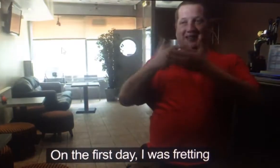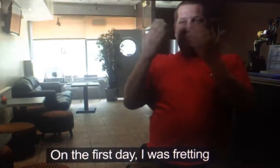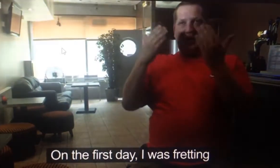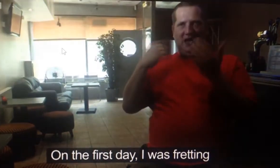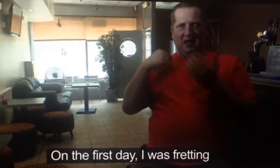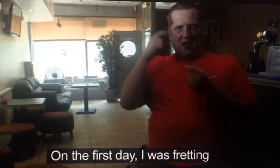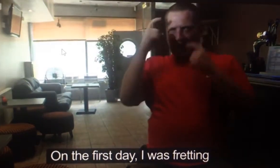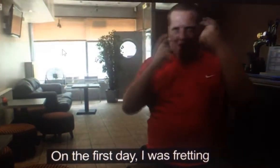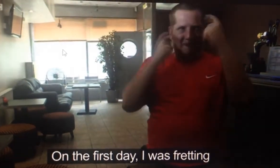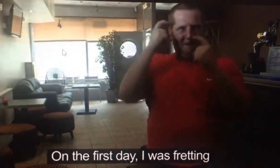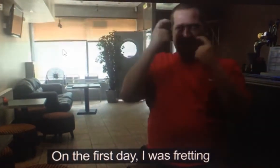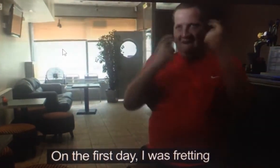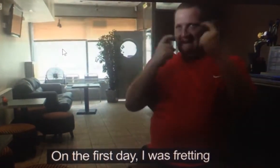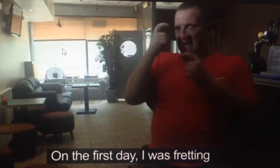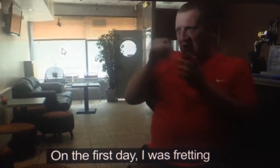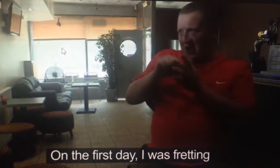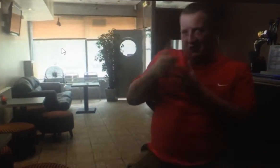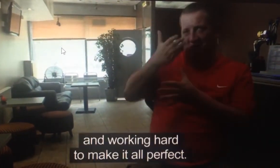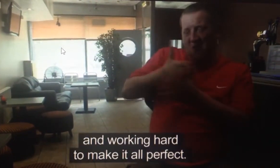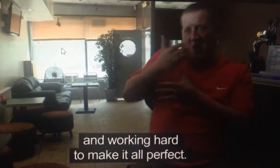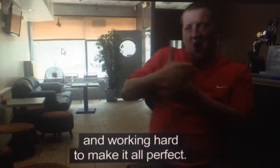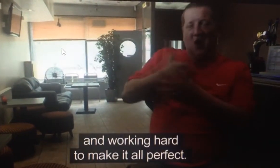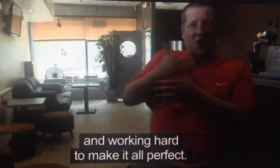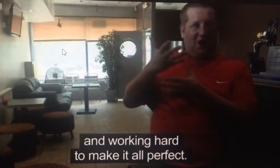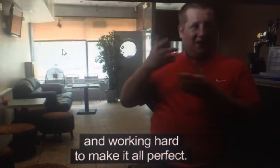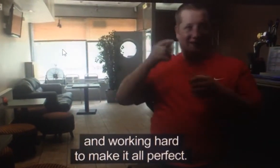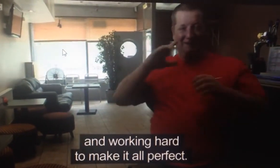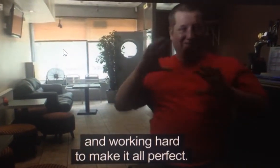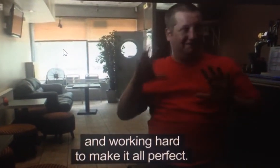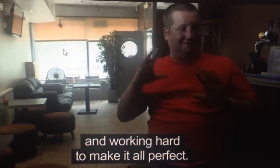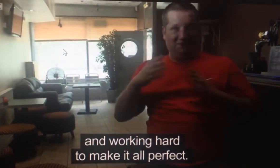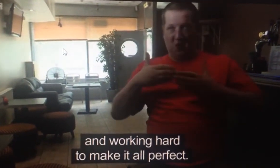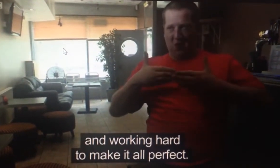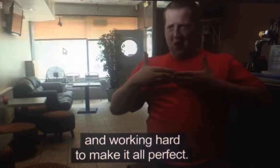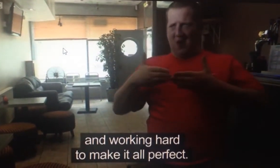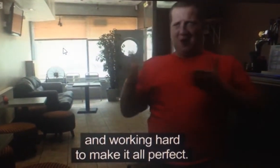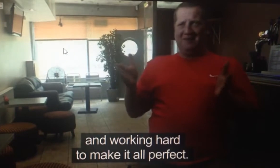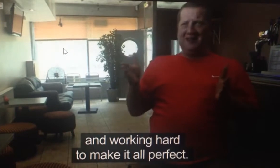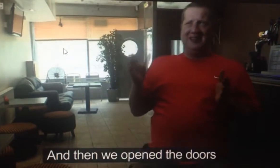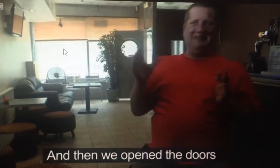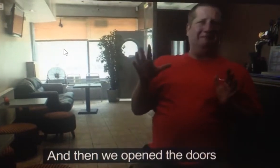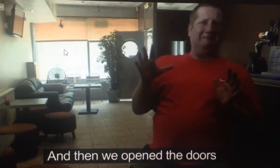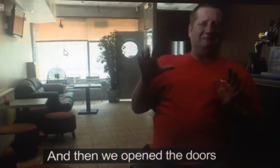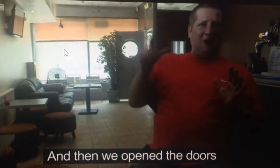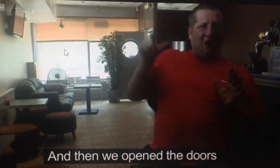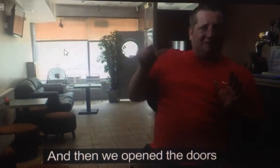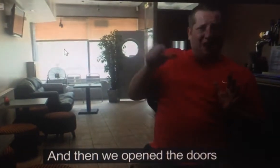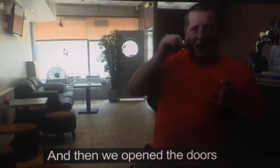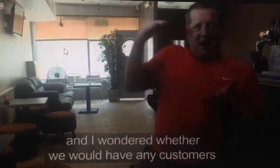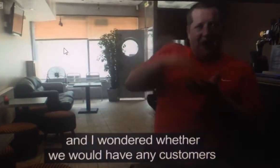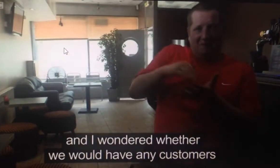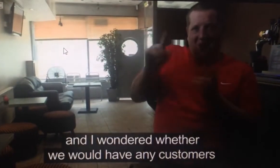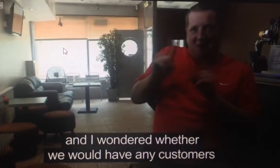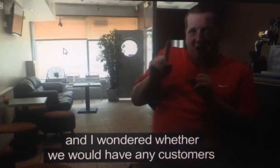on the first day I was fretting and working hard to make it all perfect and then we open the doors and I wondered whether we would have any